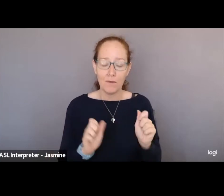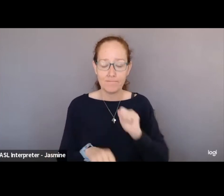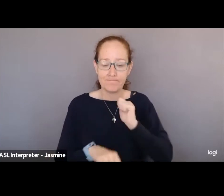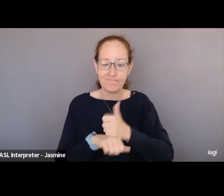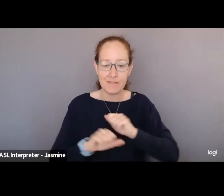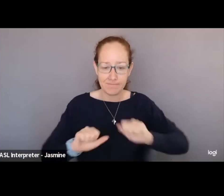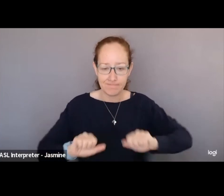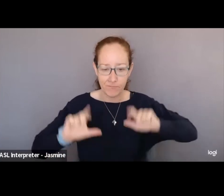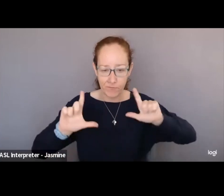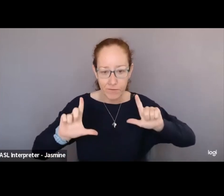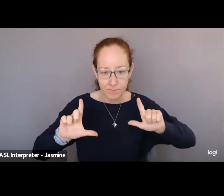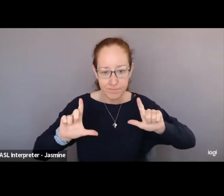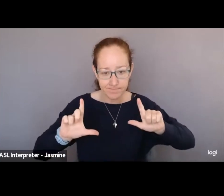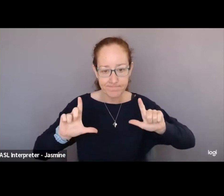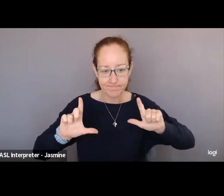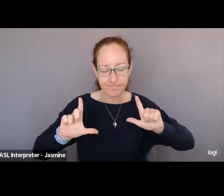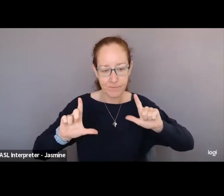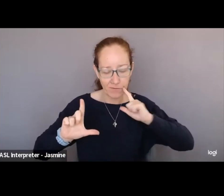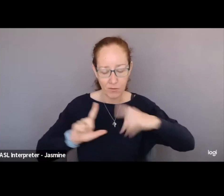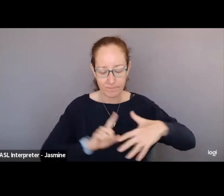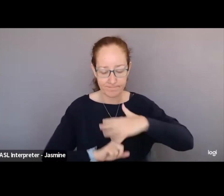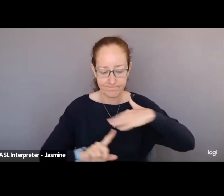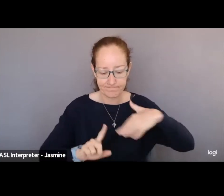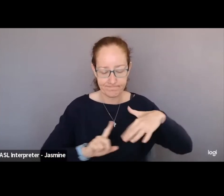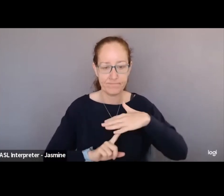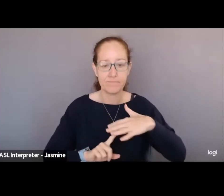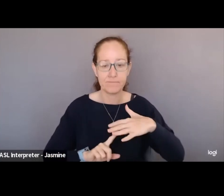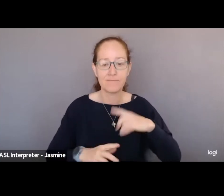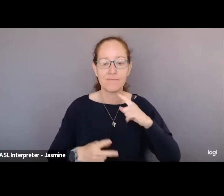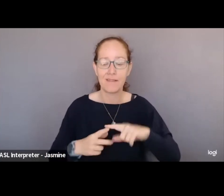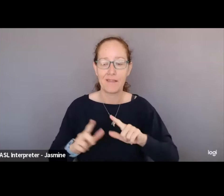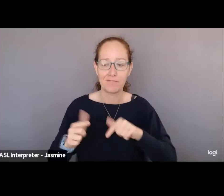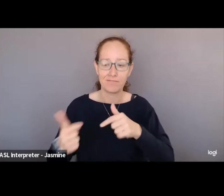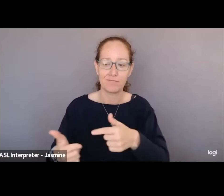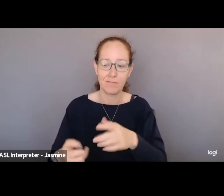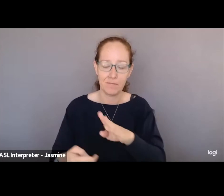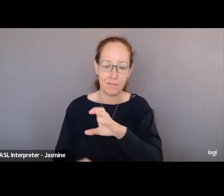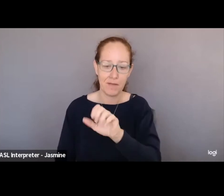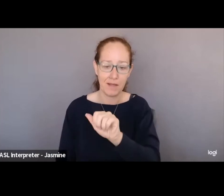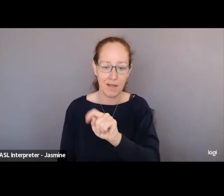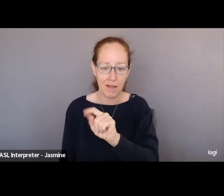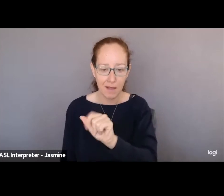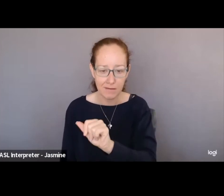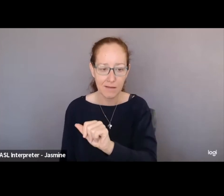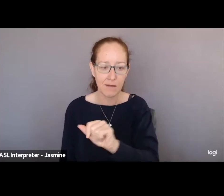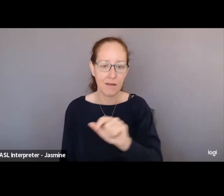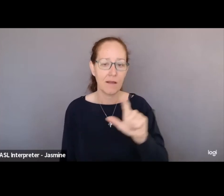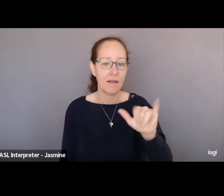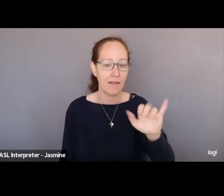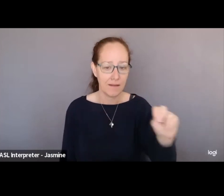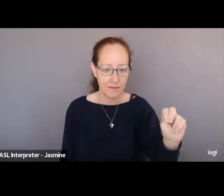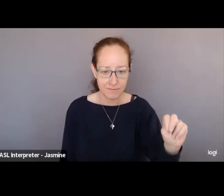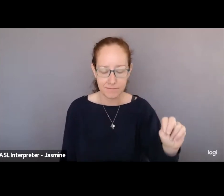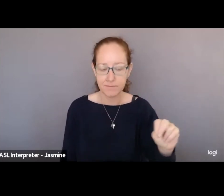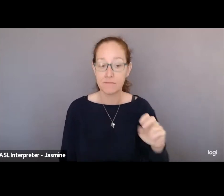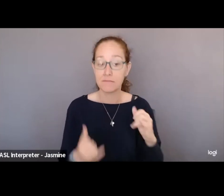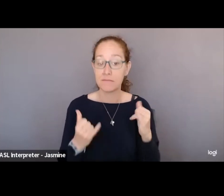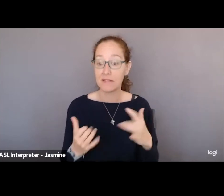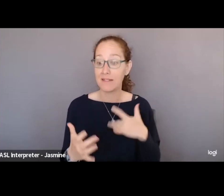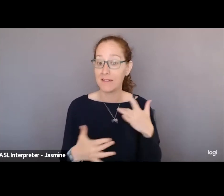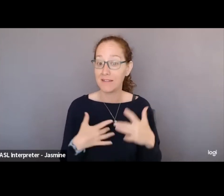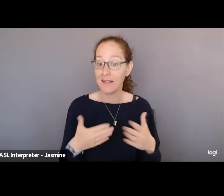Beata and Lynn Newman. We are excited to share with you today an experience, an